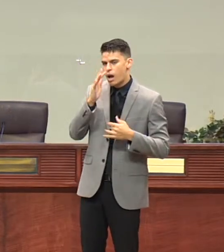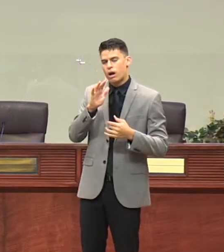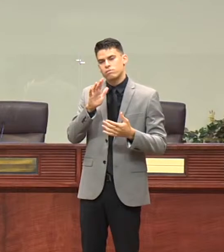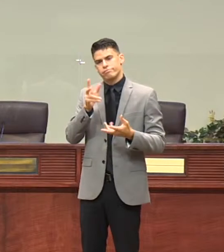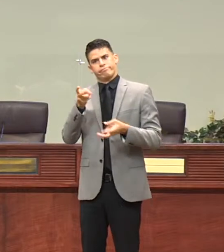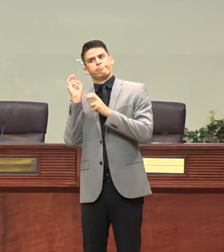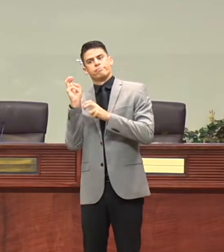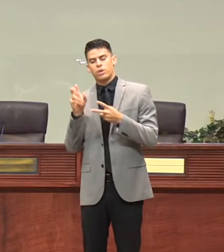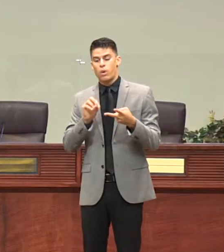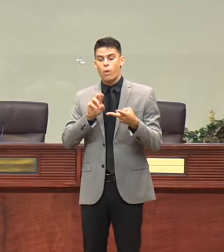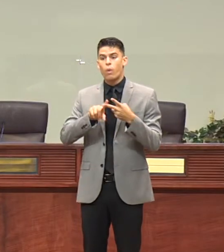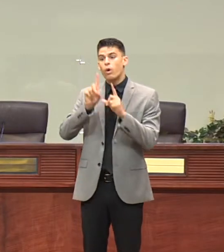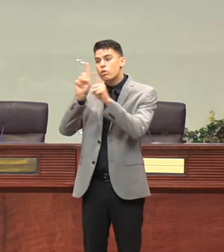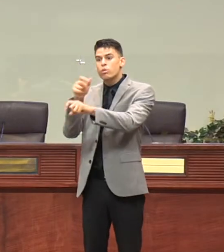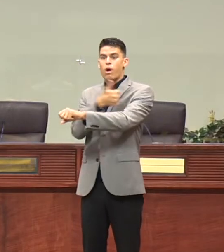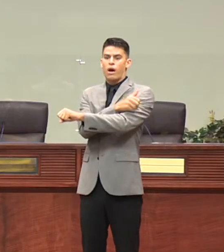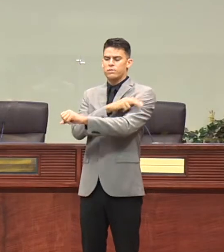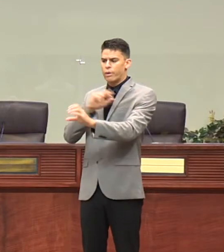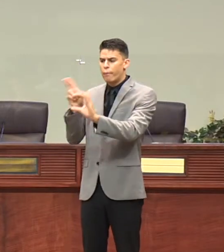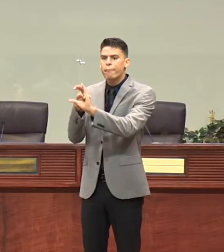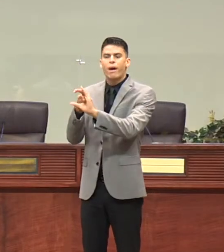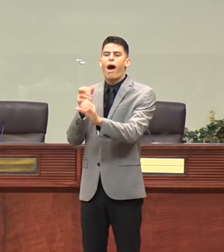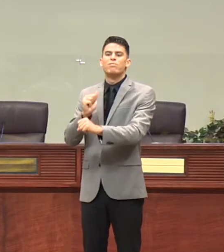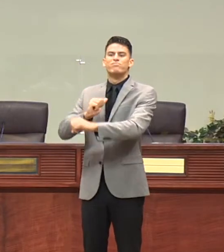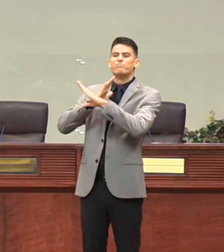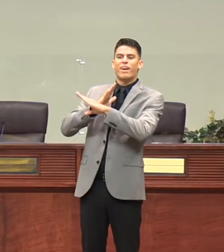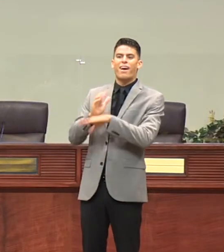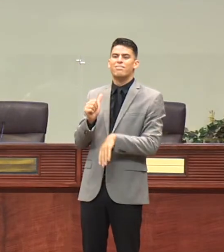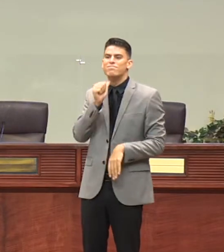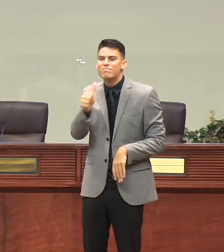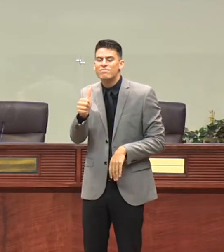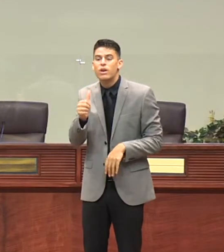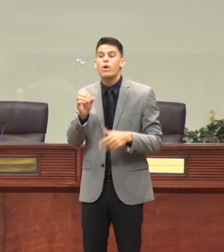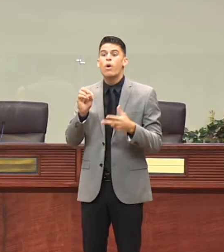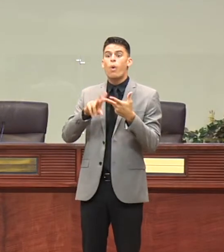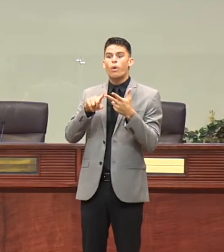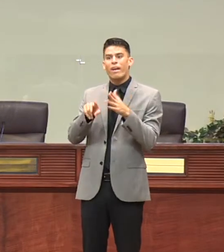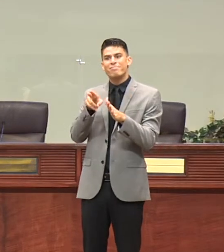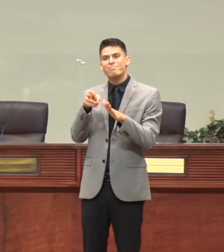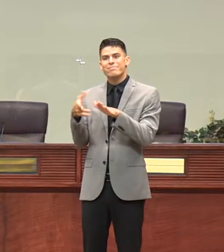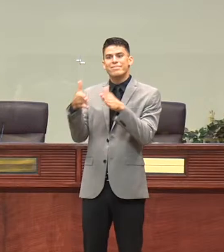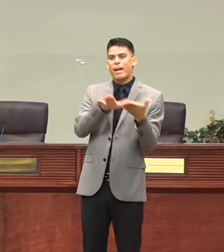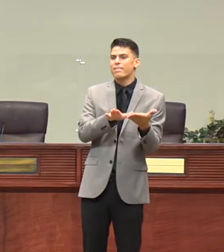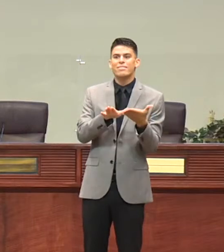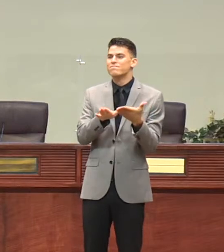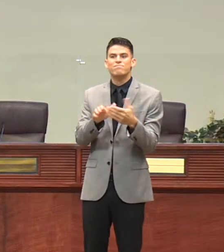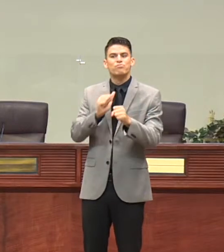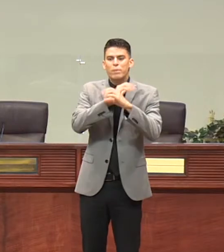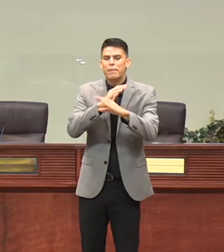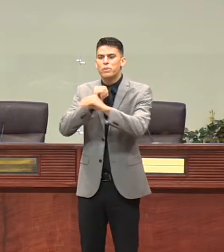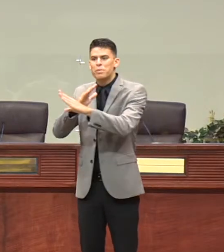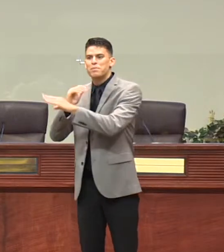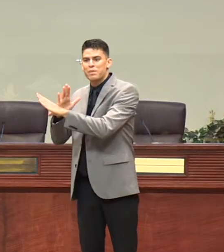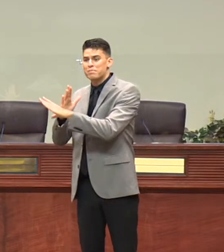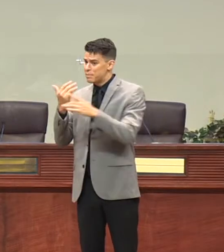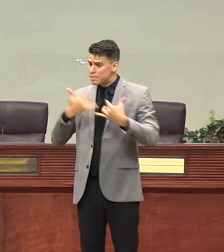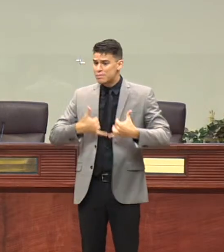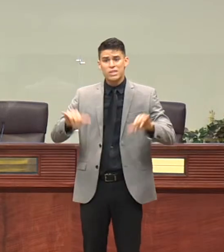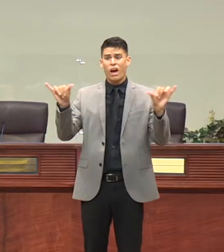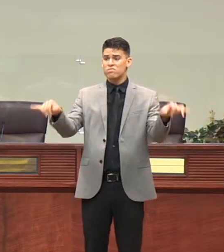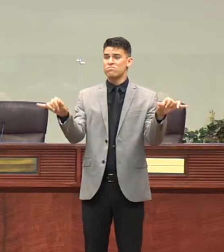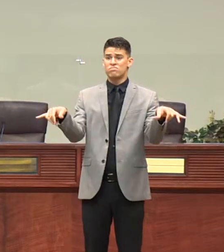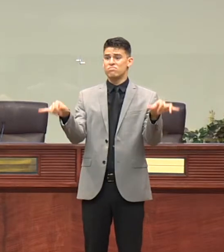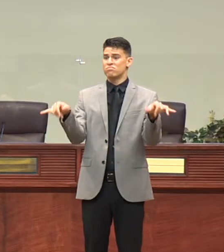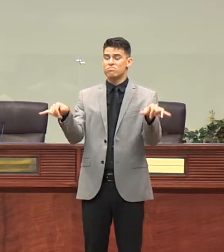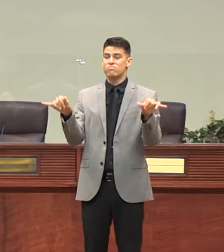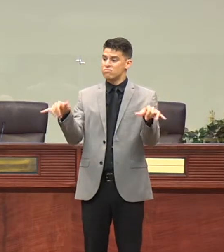hospitalized, and the vaccine will prevent you from dying from this disease. And all those is still true, even